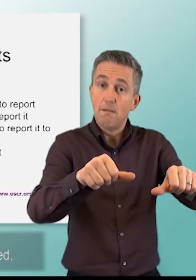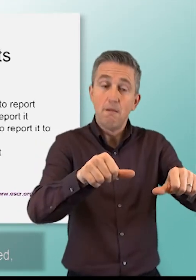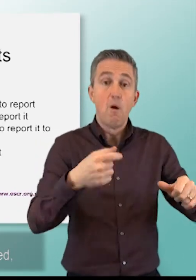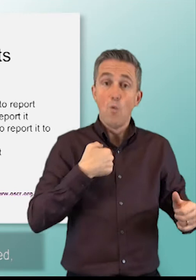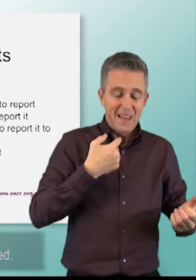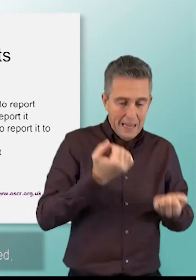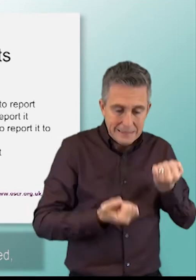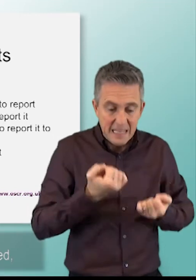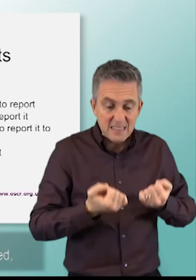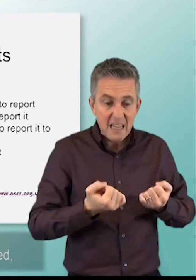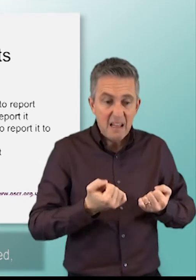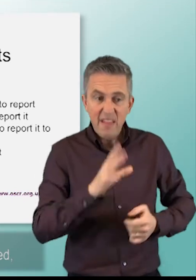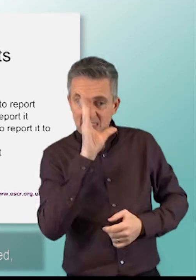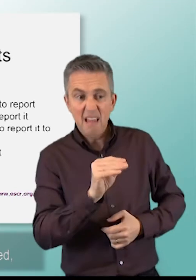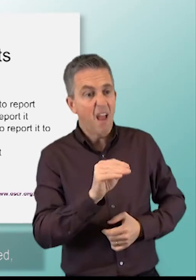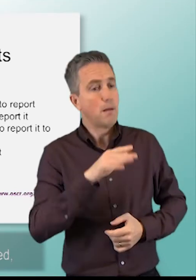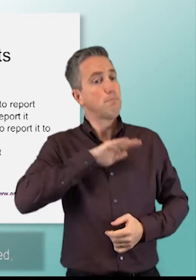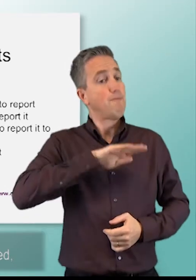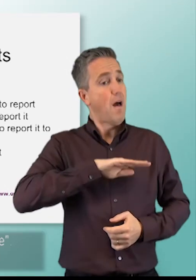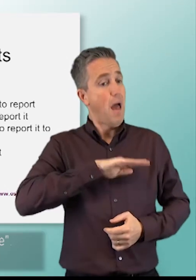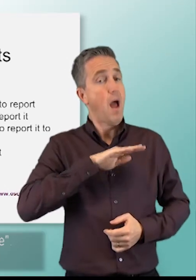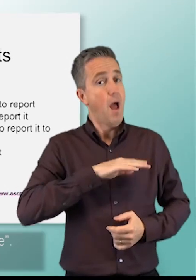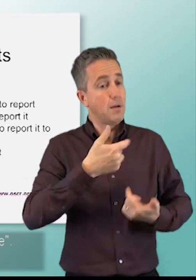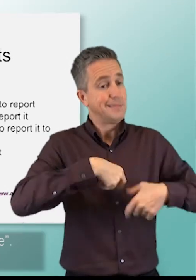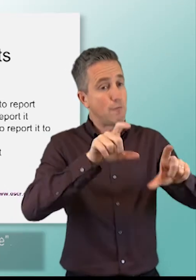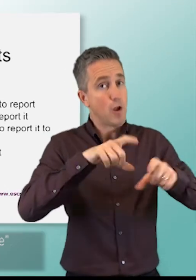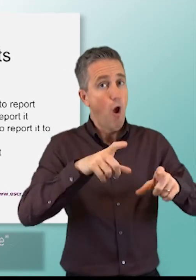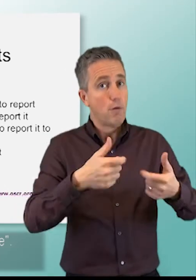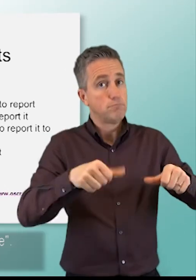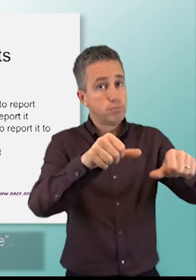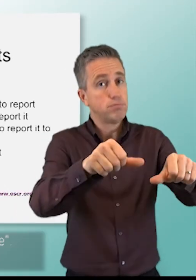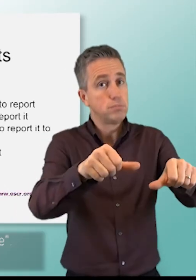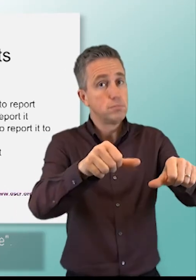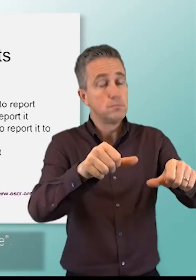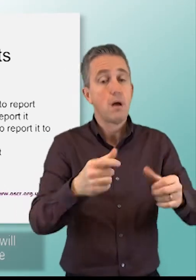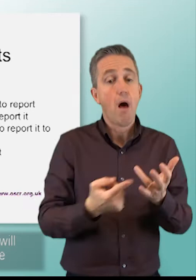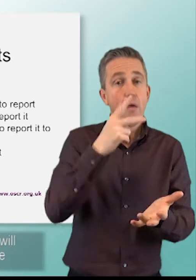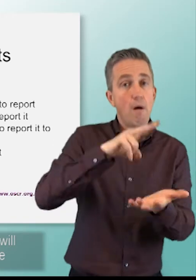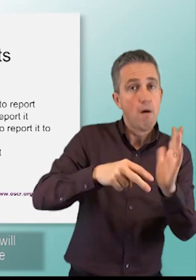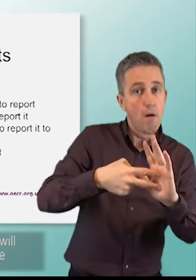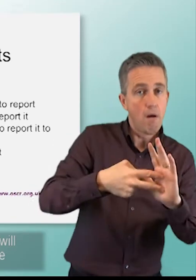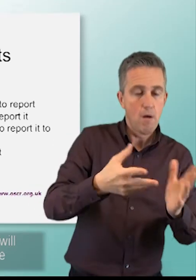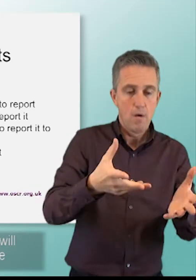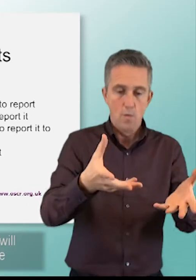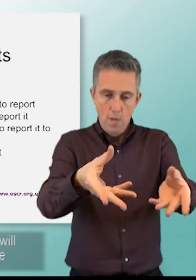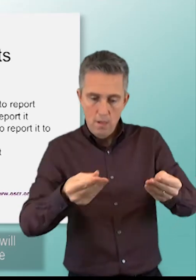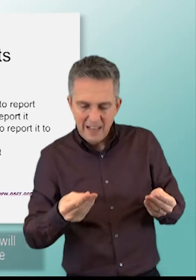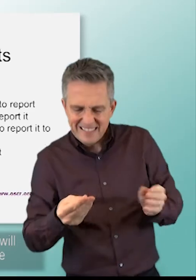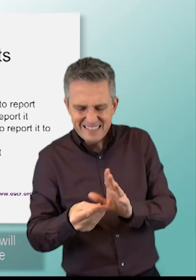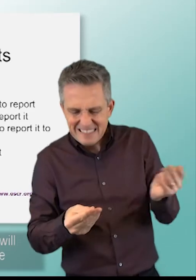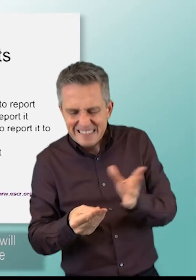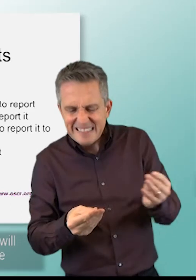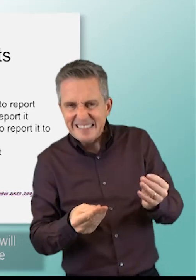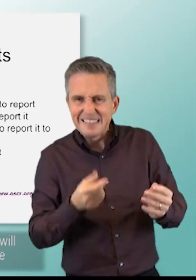then we go, oh, that's great, thanks very much, keep us updated, maybe if there's something in the future. For a few of them, we have to signpost and say, well, actually,